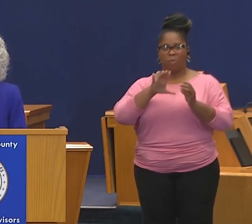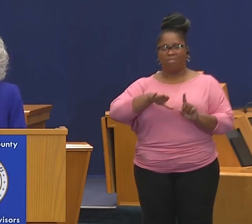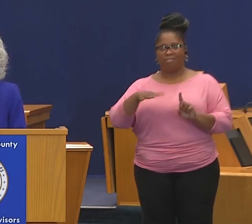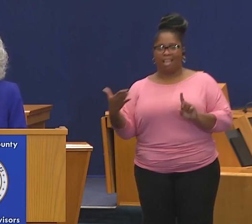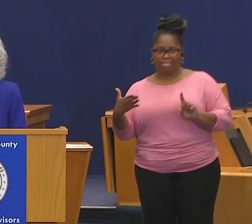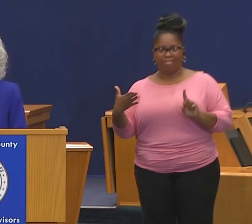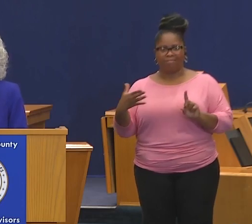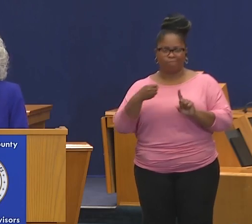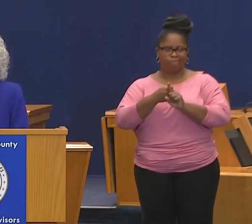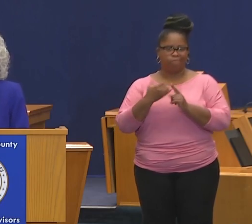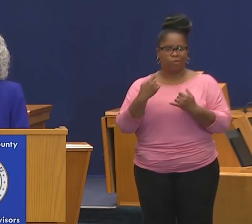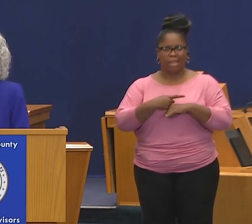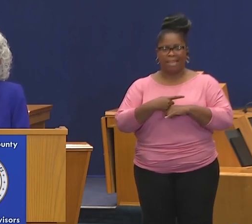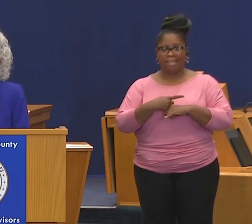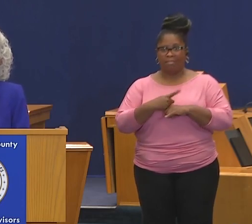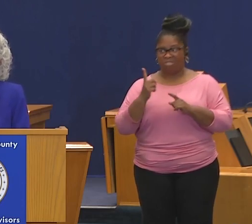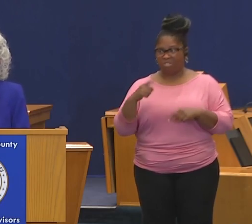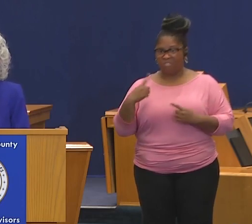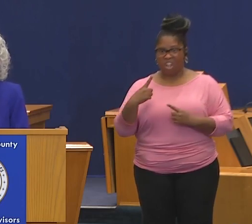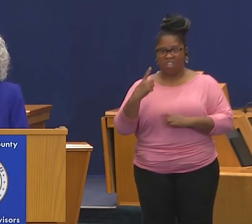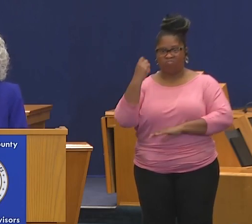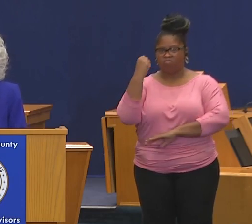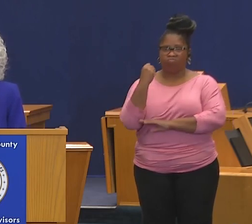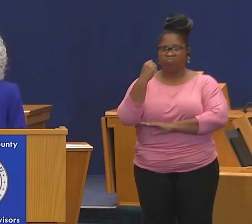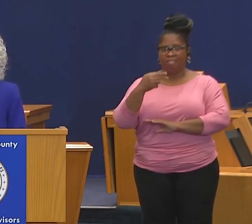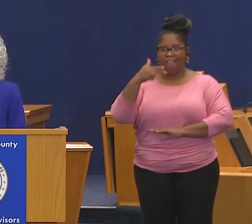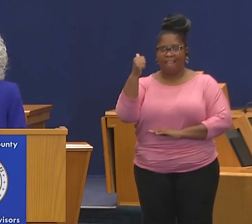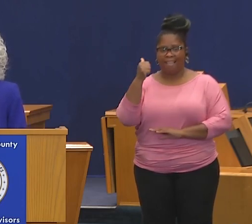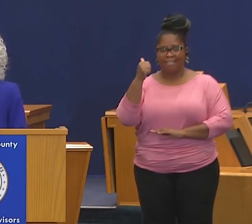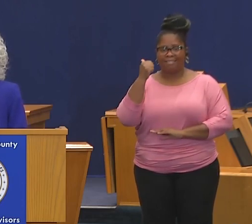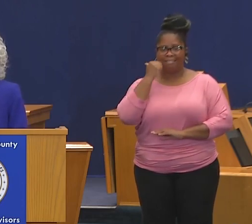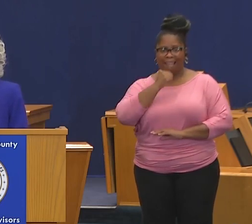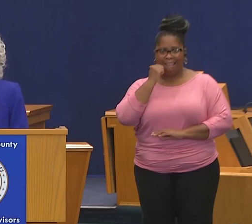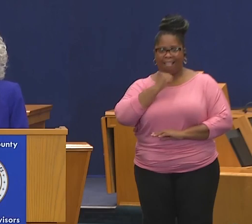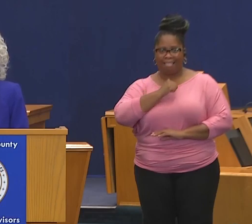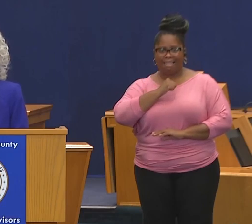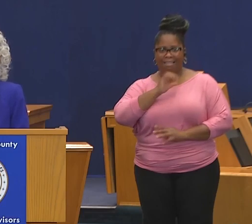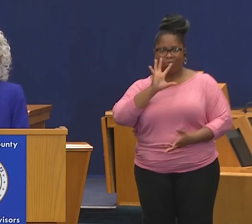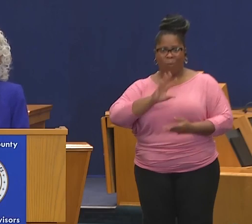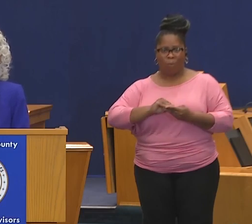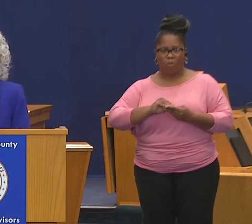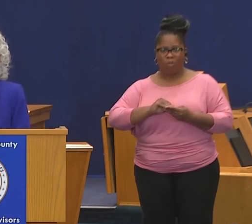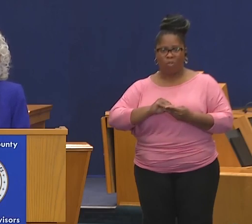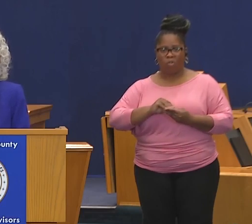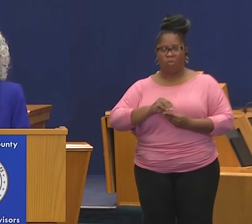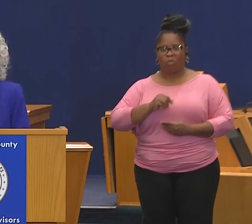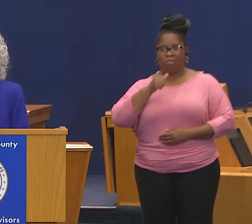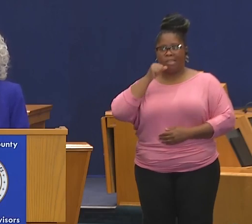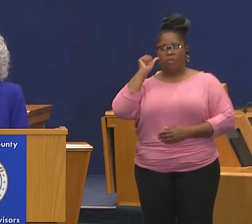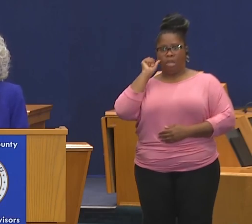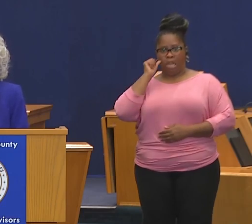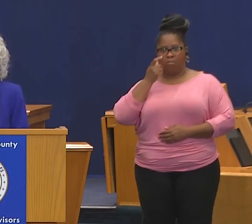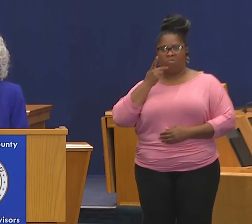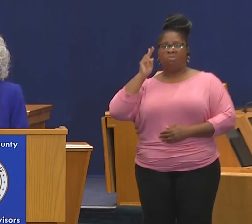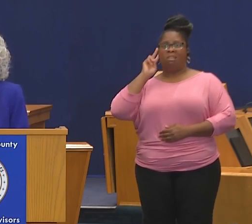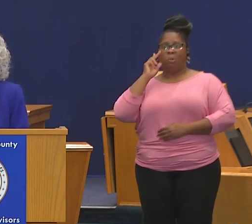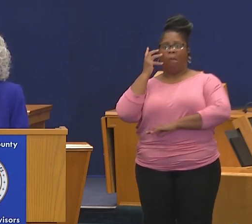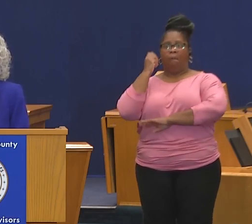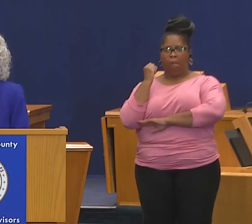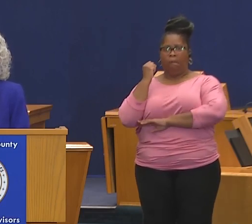today. This is the highest daily total we've reported after reporting high totals both yesterday and the